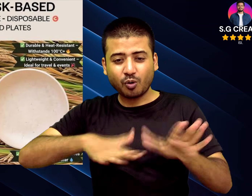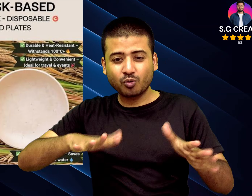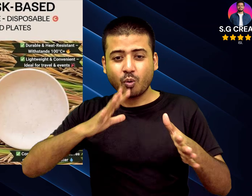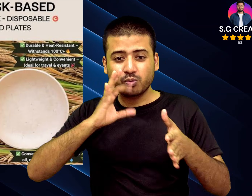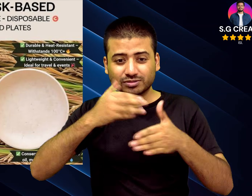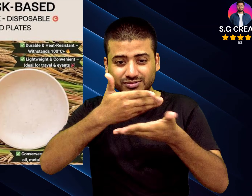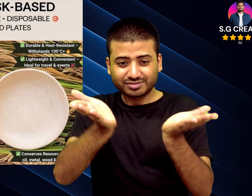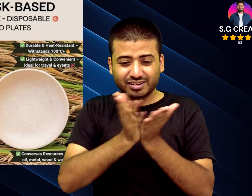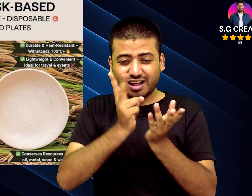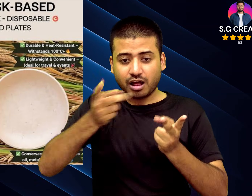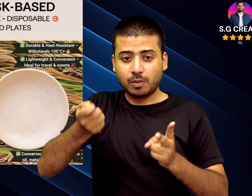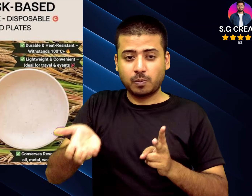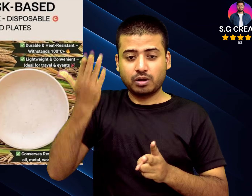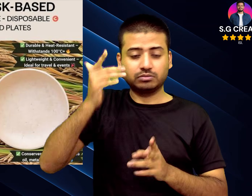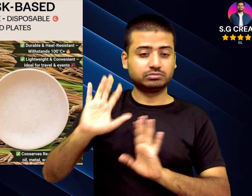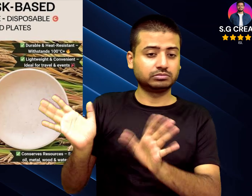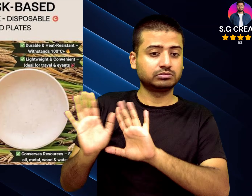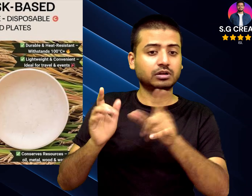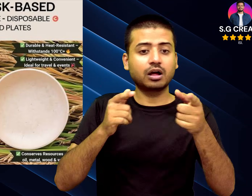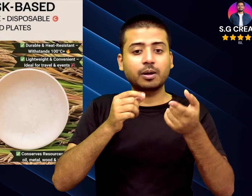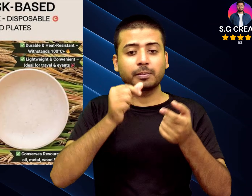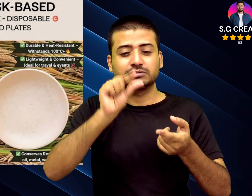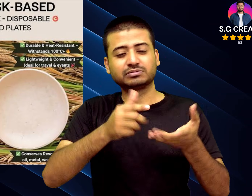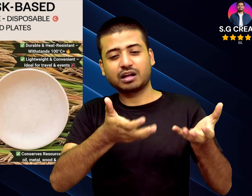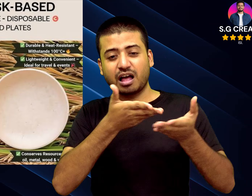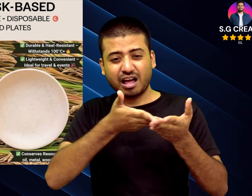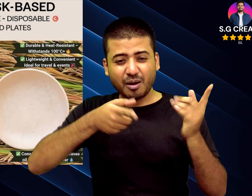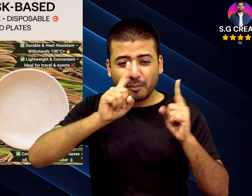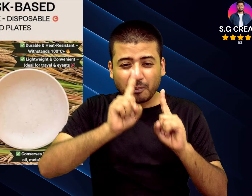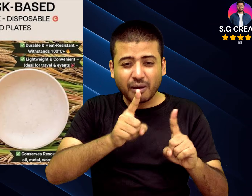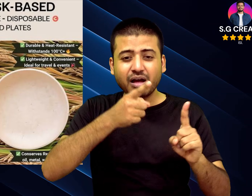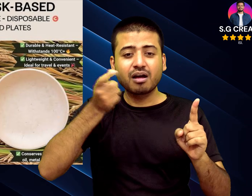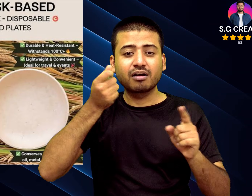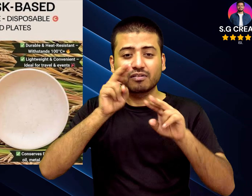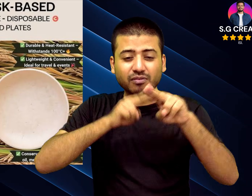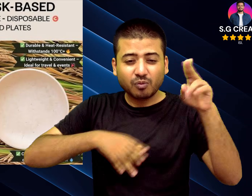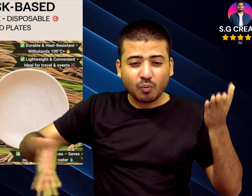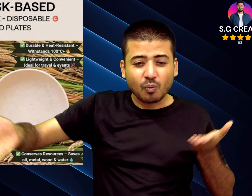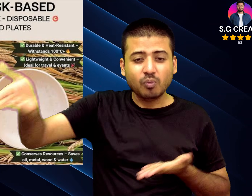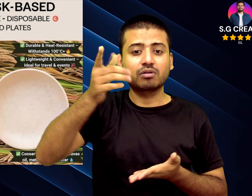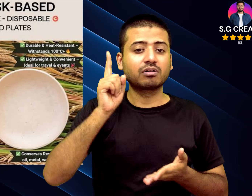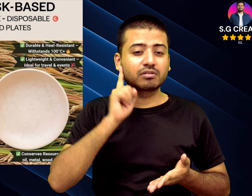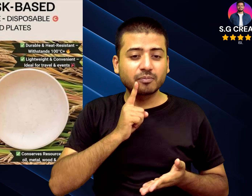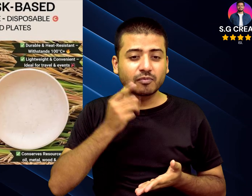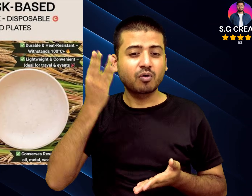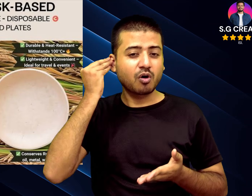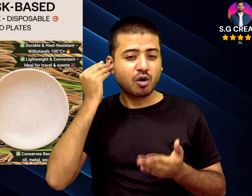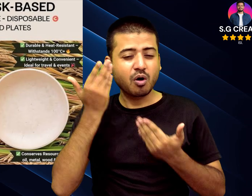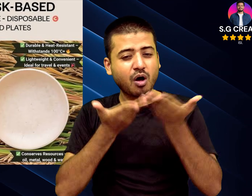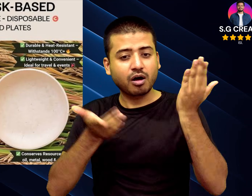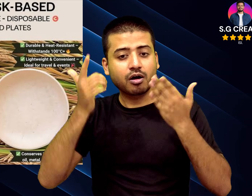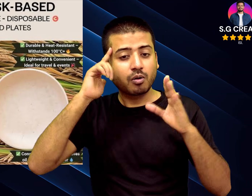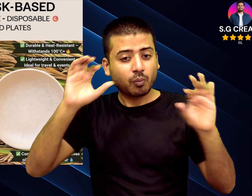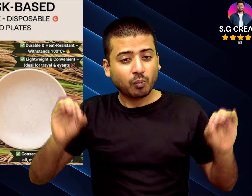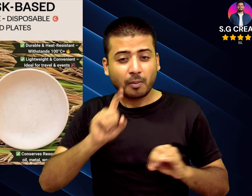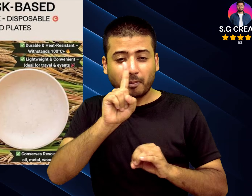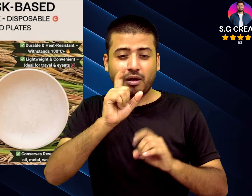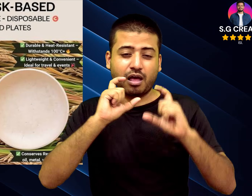the material becomes exceedingly brittle and will not bind properly. Once dried to the correct specification, the husks are